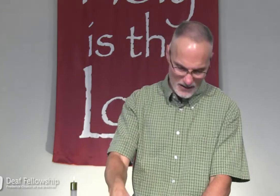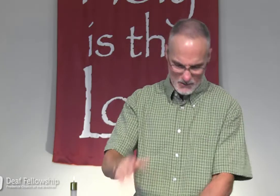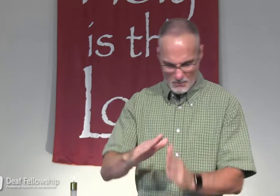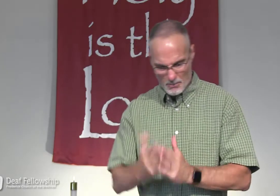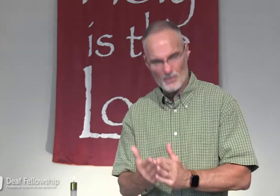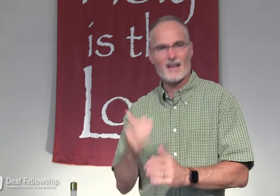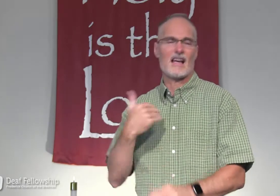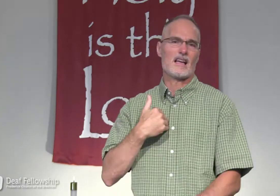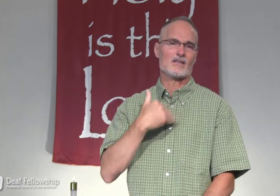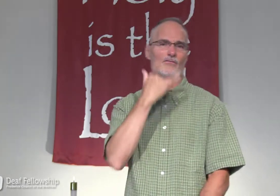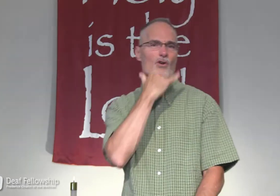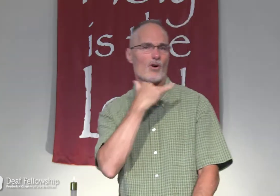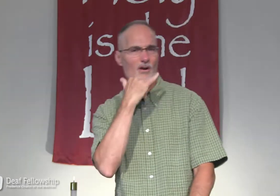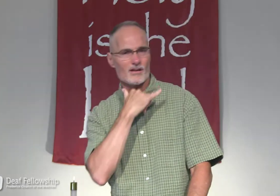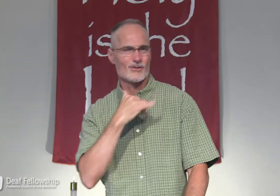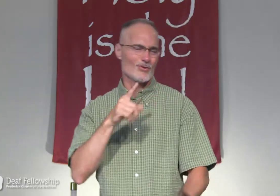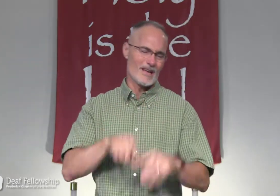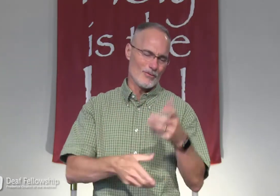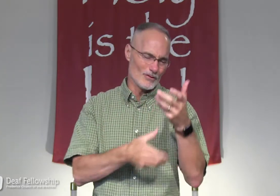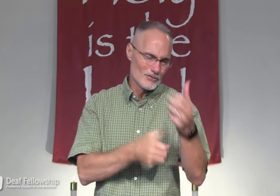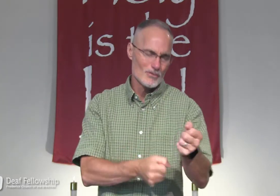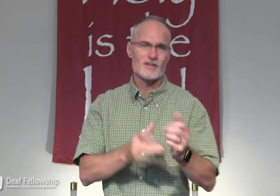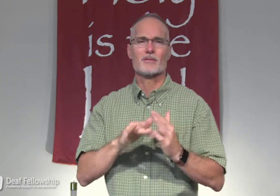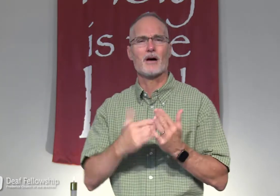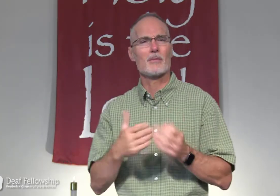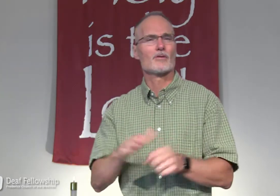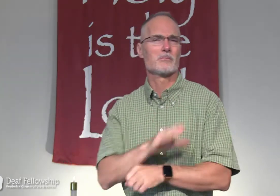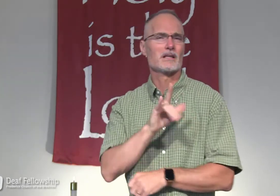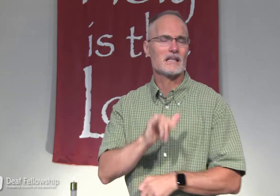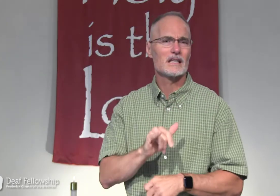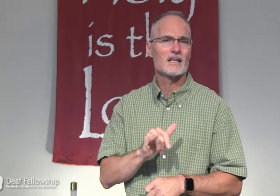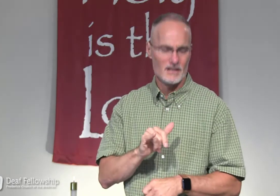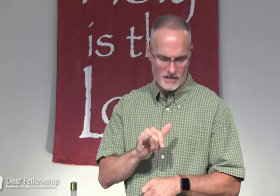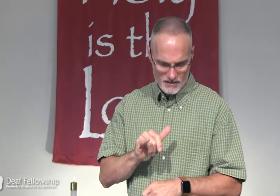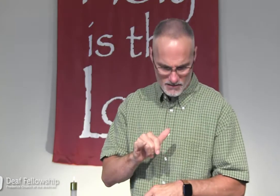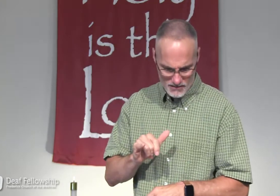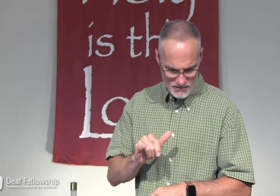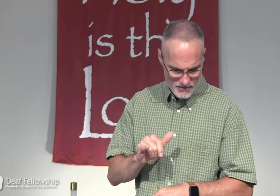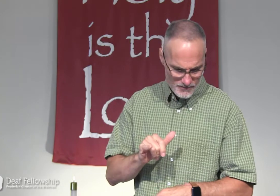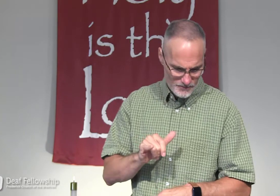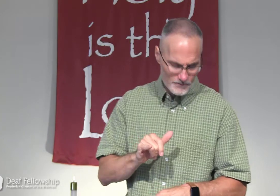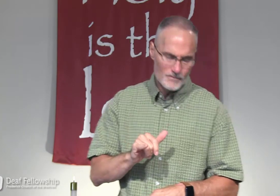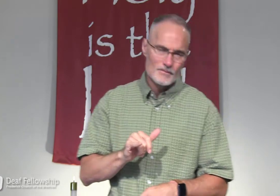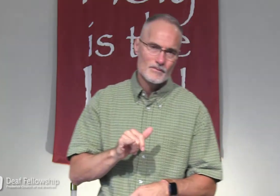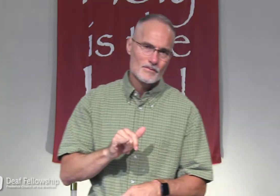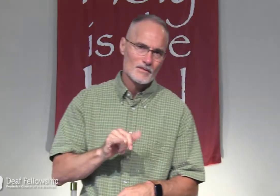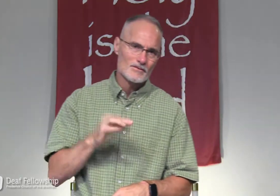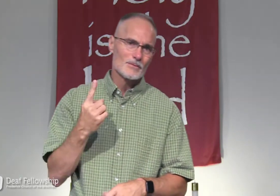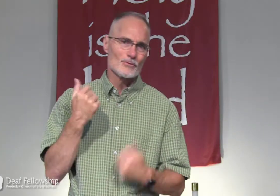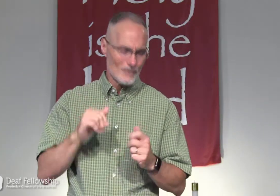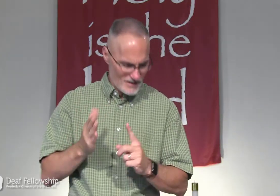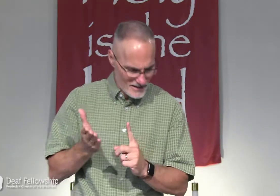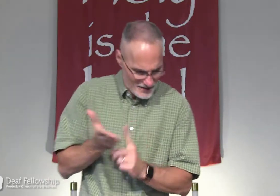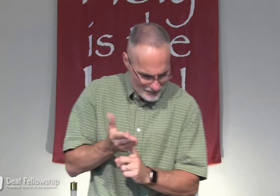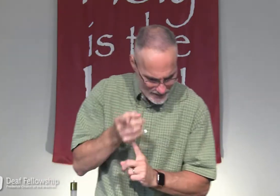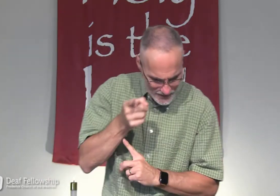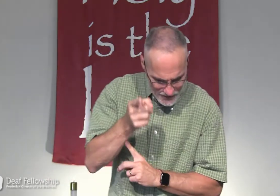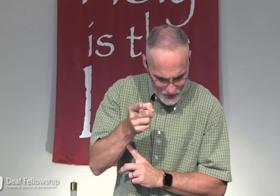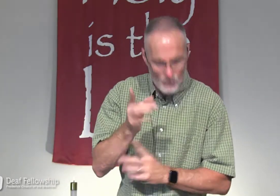or maybe they tell you, well, you know, this book is flawed. You can't really trust the Bible completely. If